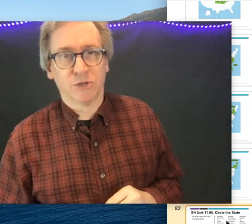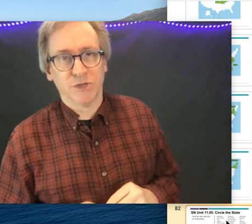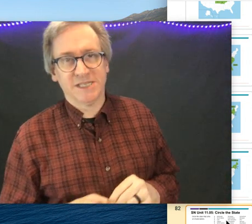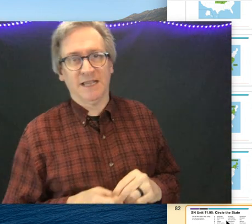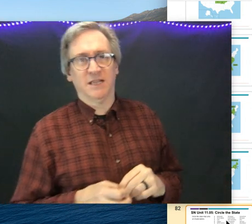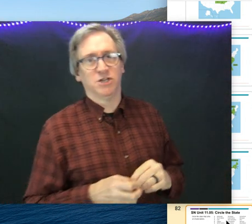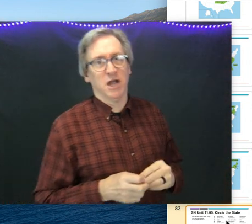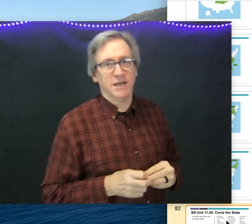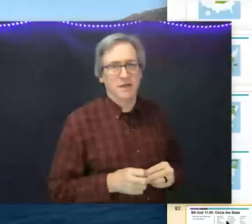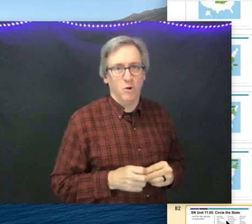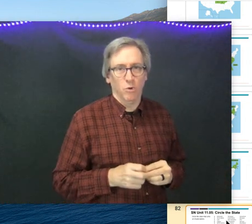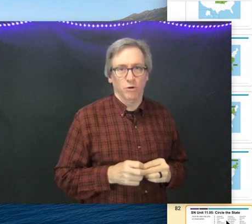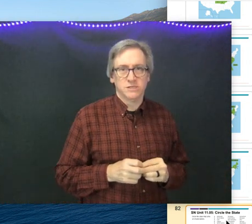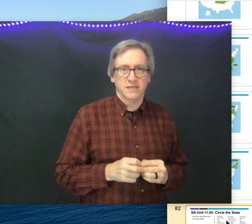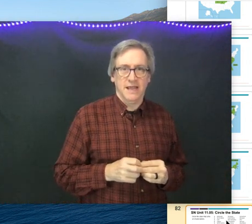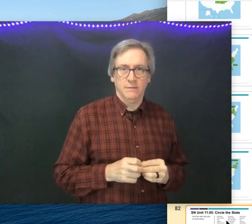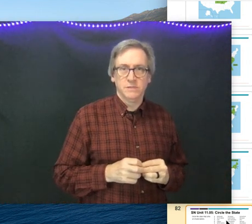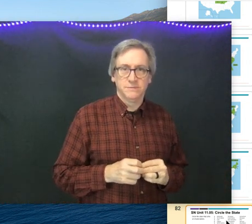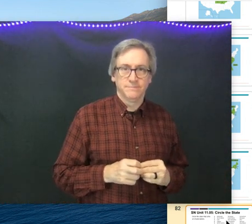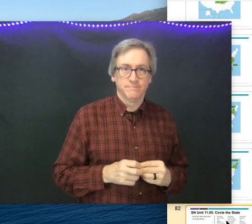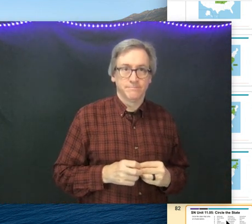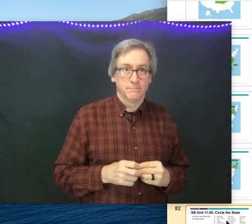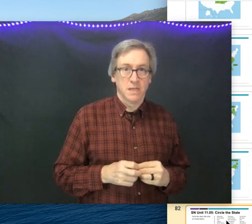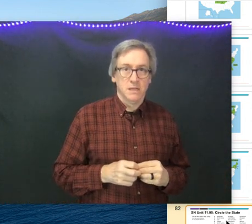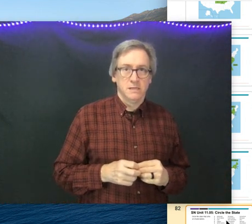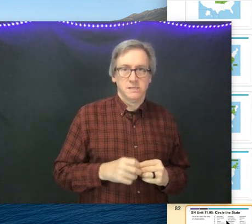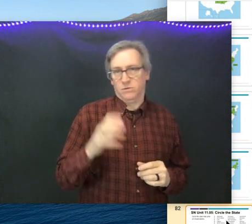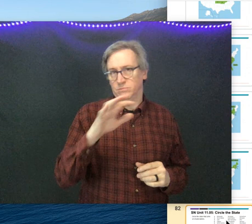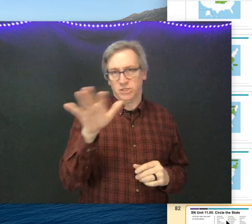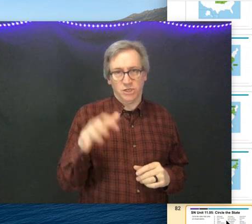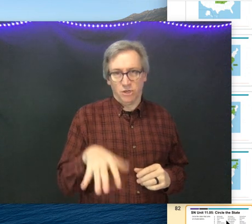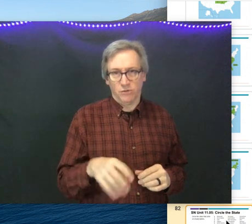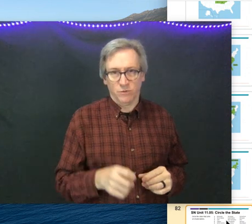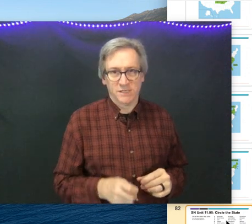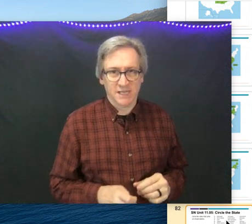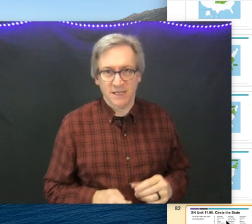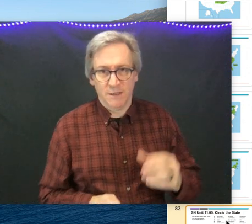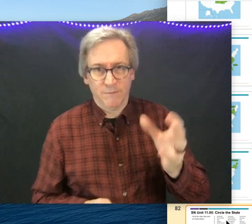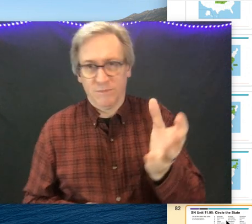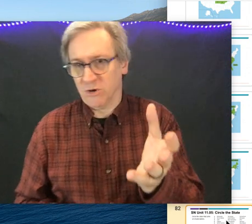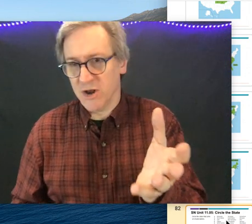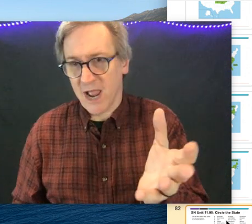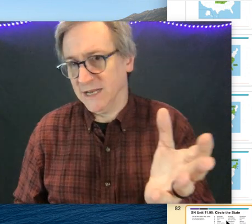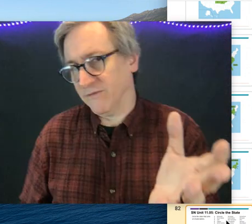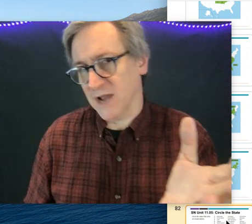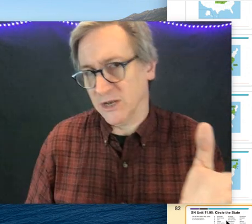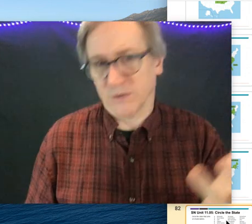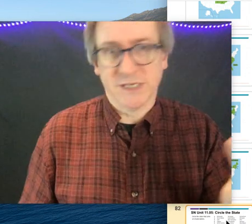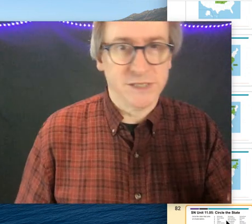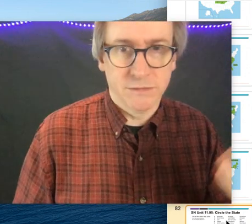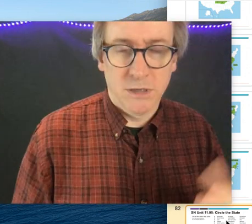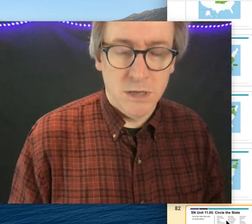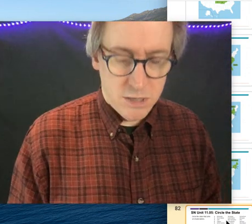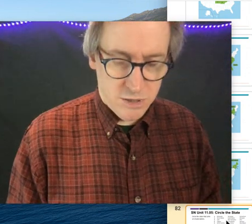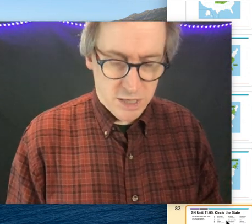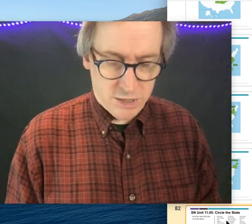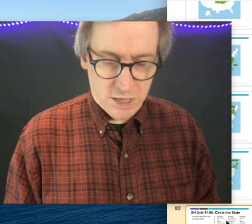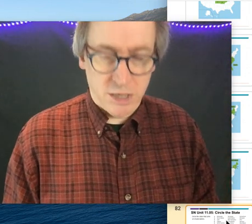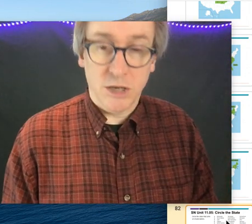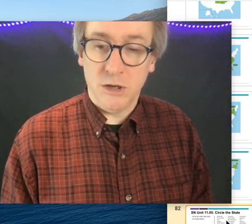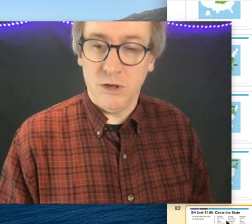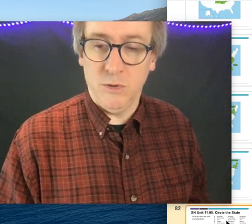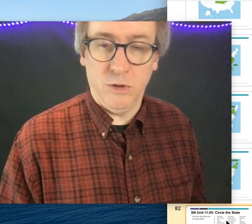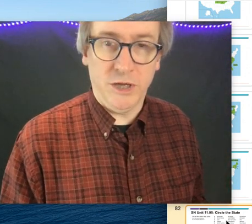But circle the state that John or Ursula names. So she's going to go through and sign them. There are 9 different entries